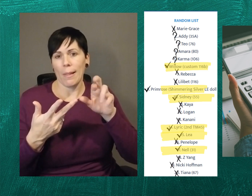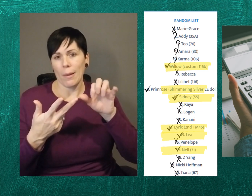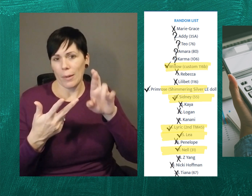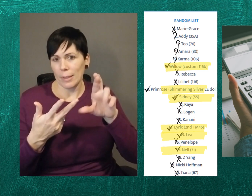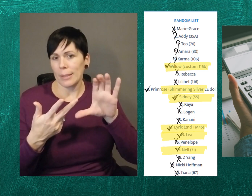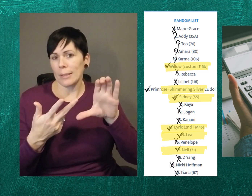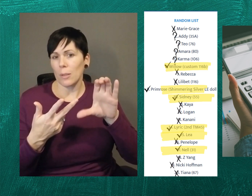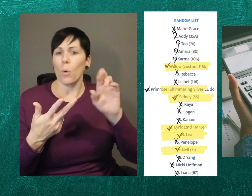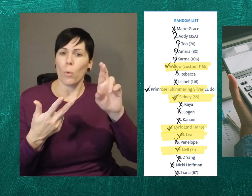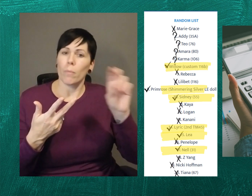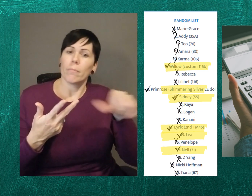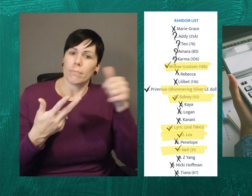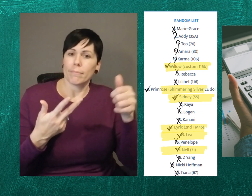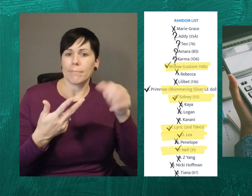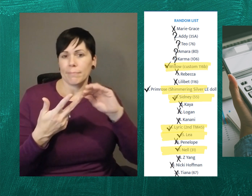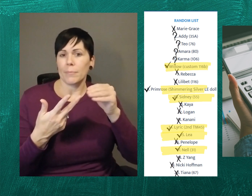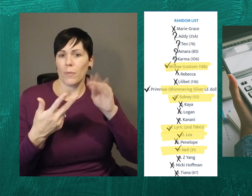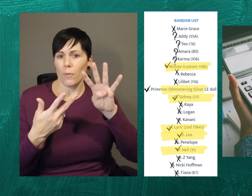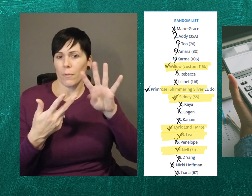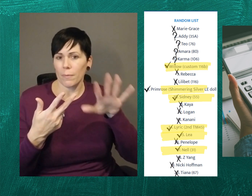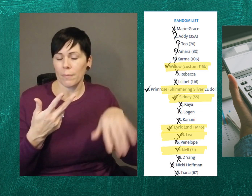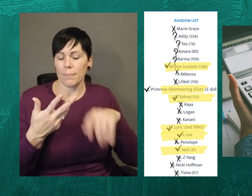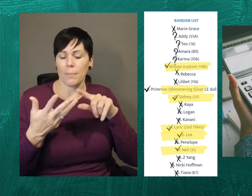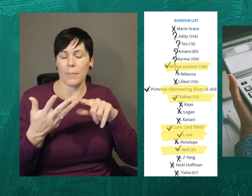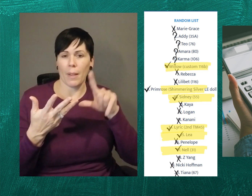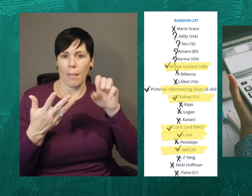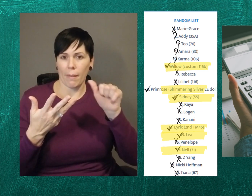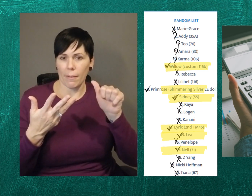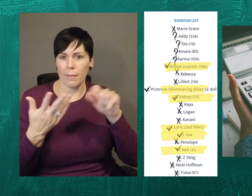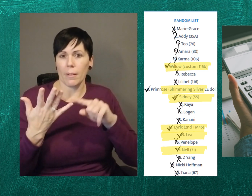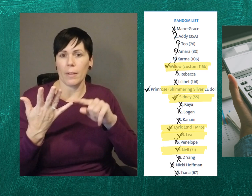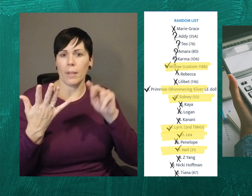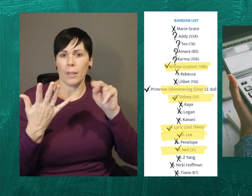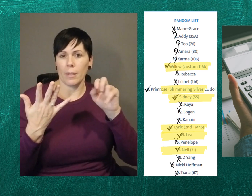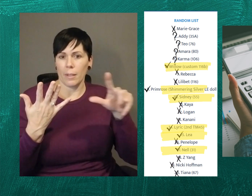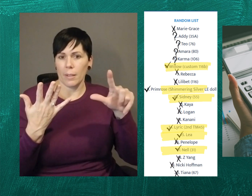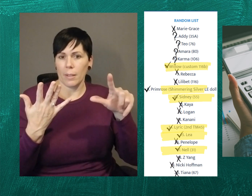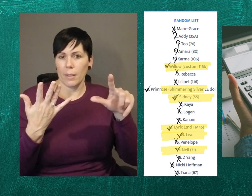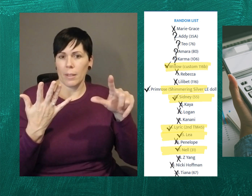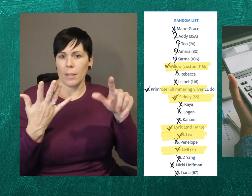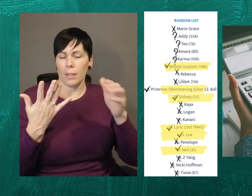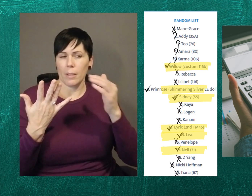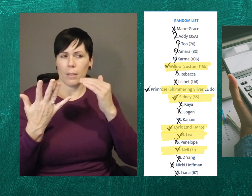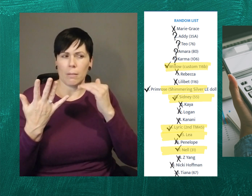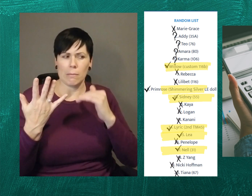Lyric, or the other 45 that we have, Leah, Nell.